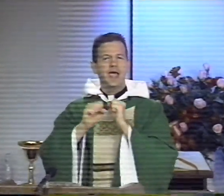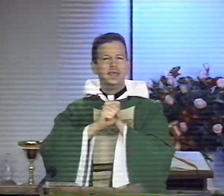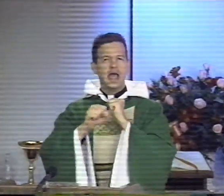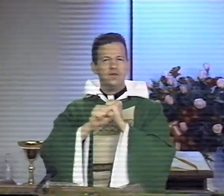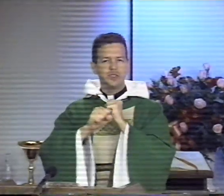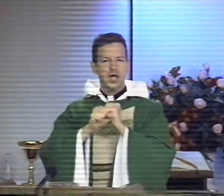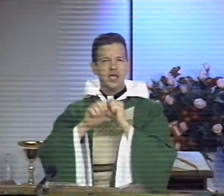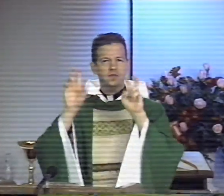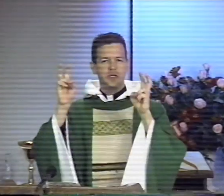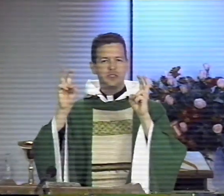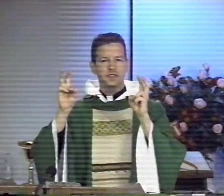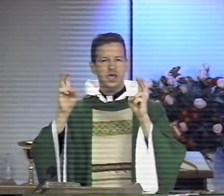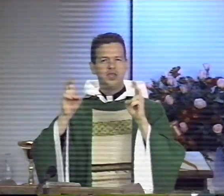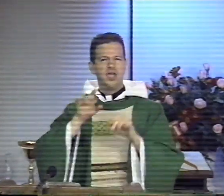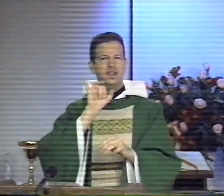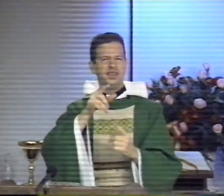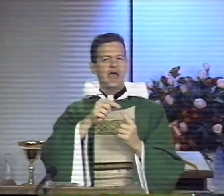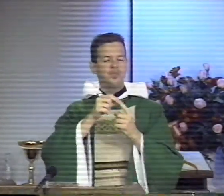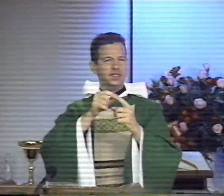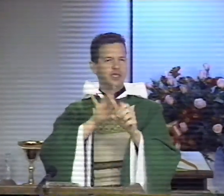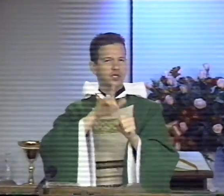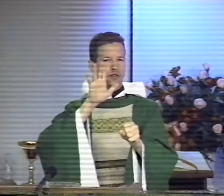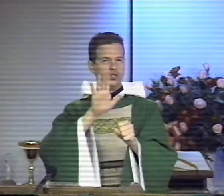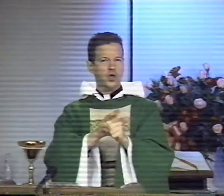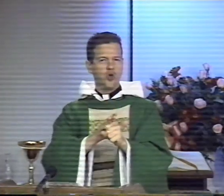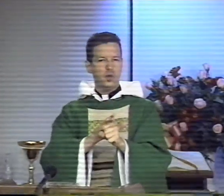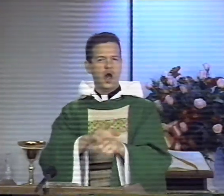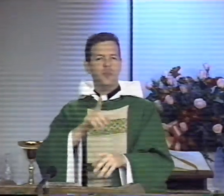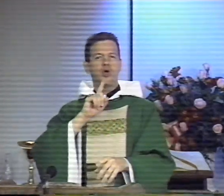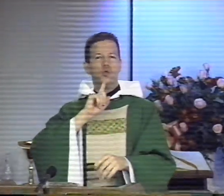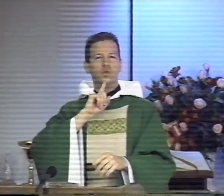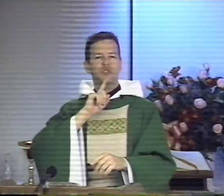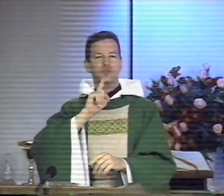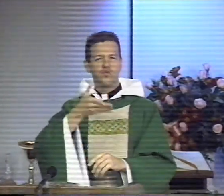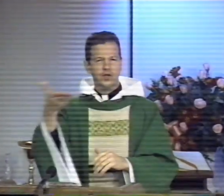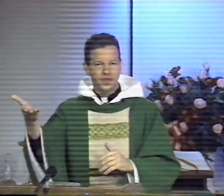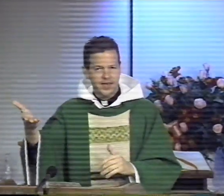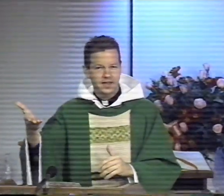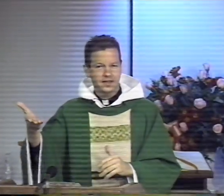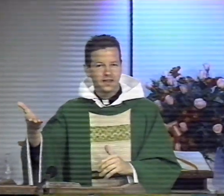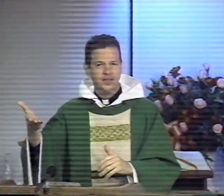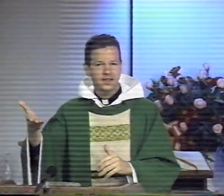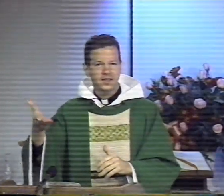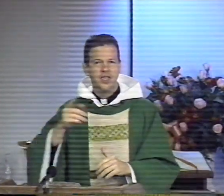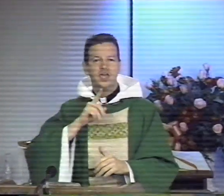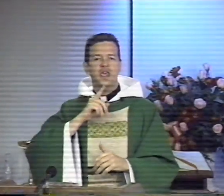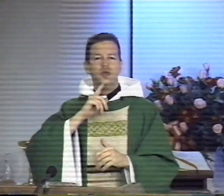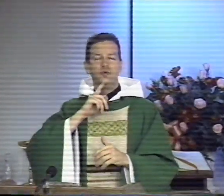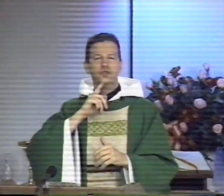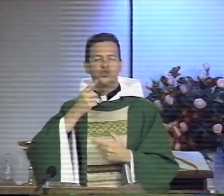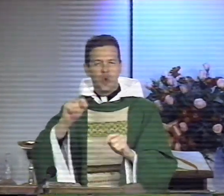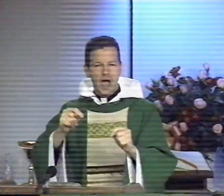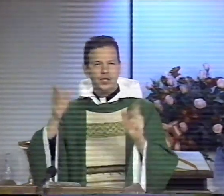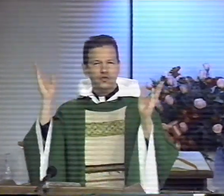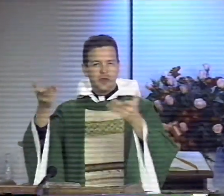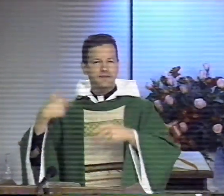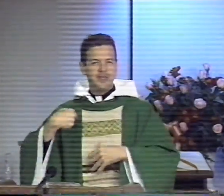the advertisement, it said that that particular soda pop was the real thing. It was trying to convince